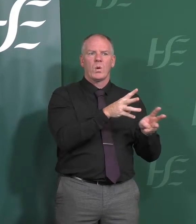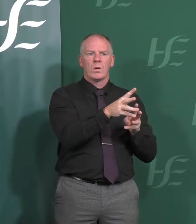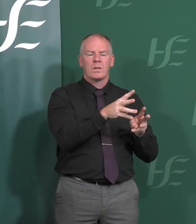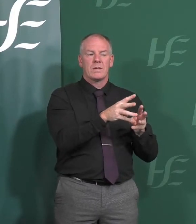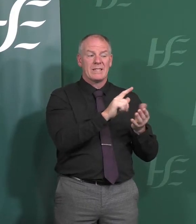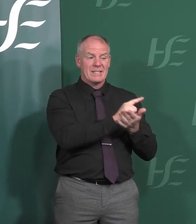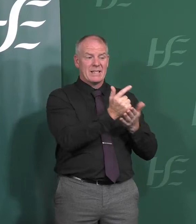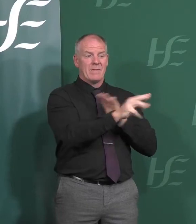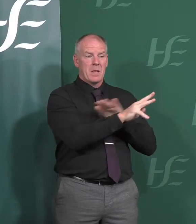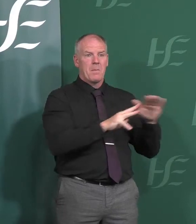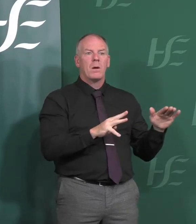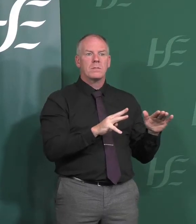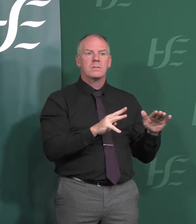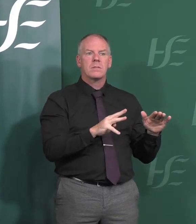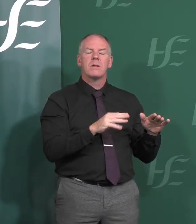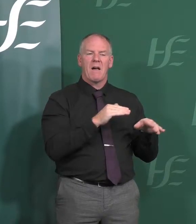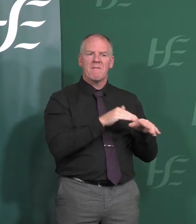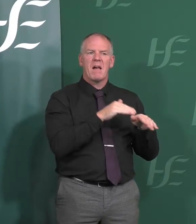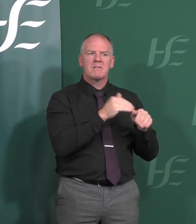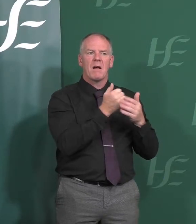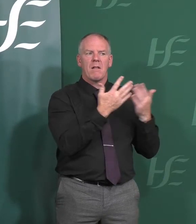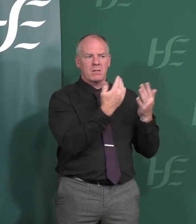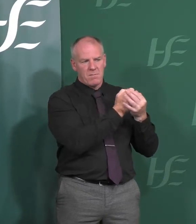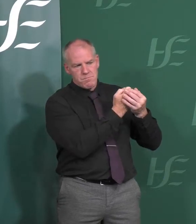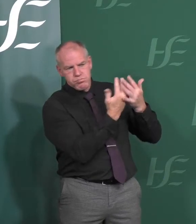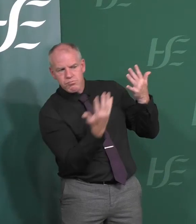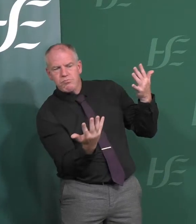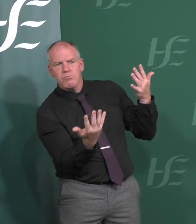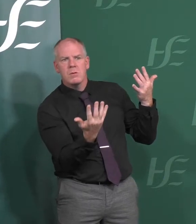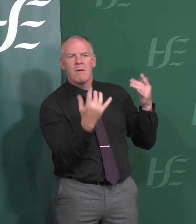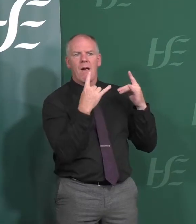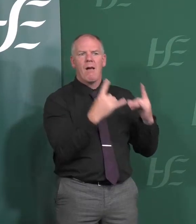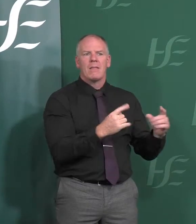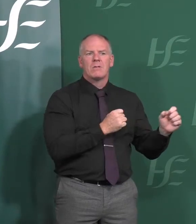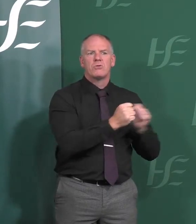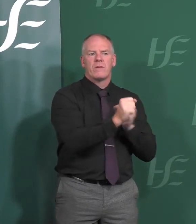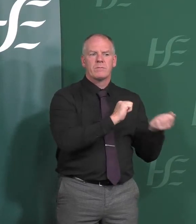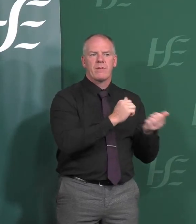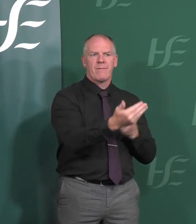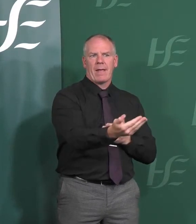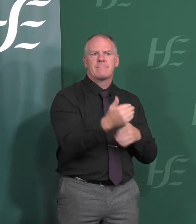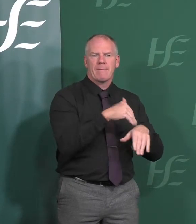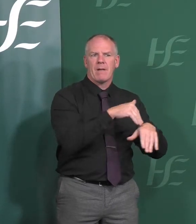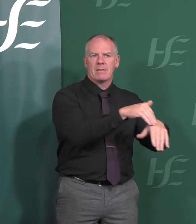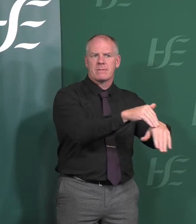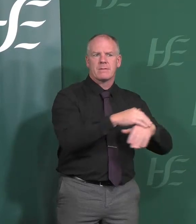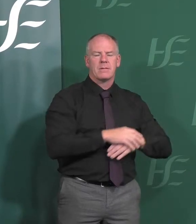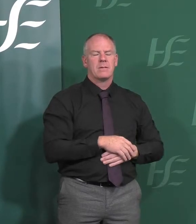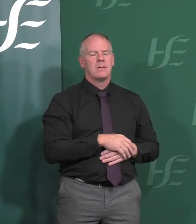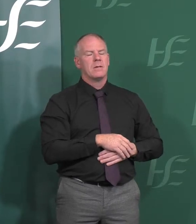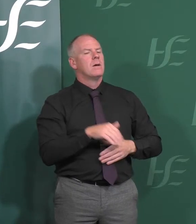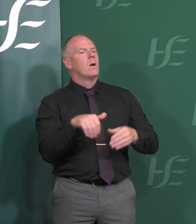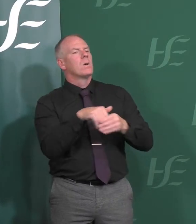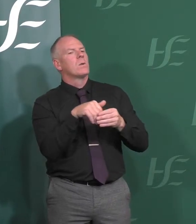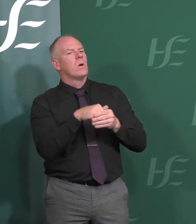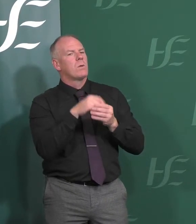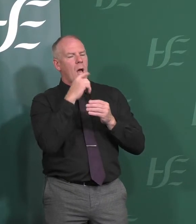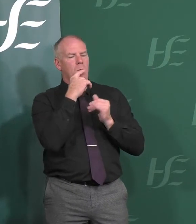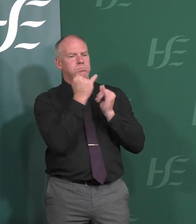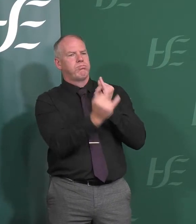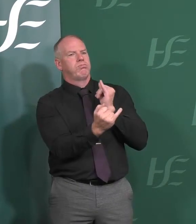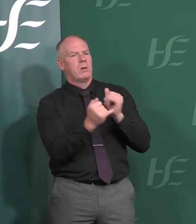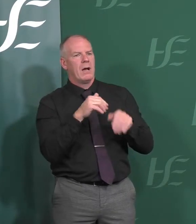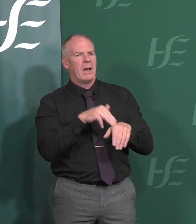Past 17 months has significantly impacted on a wide range of our health services. Along with this, we had quite a